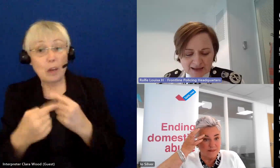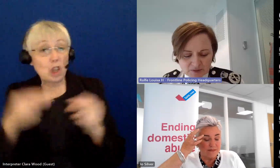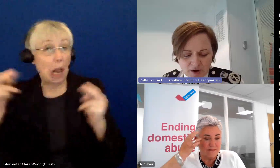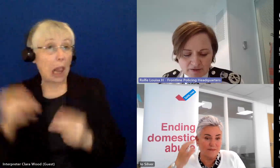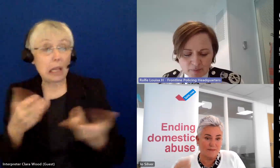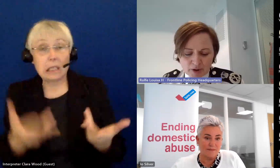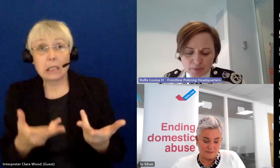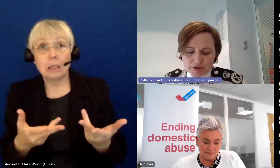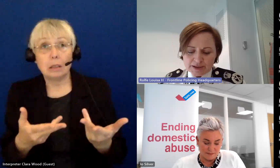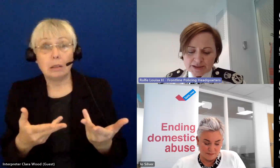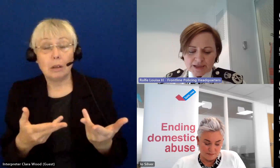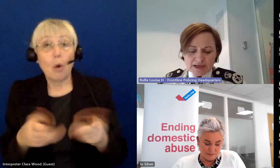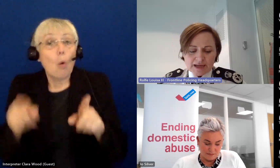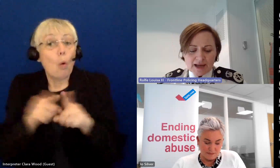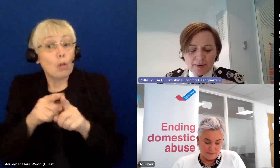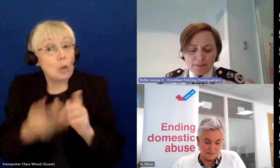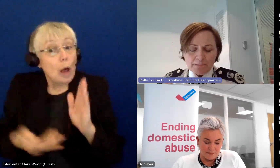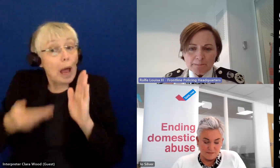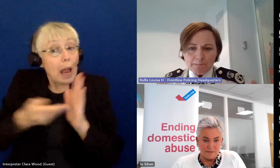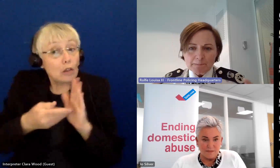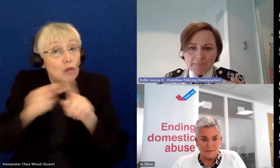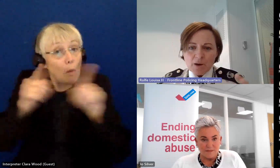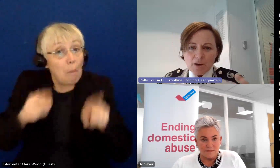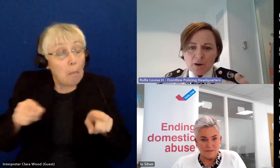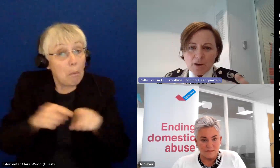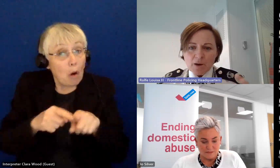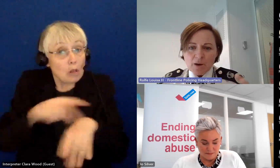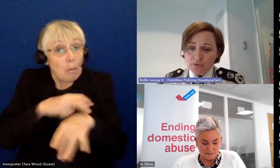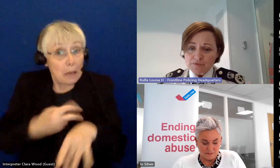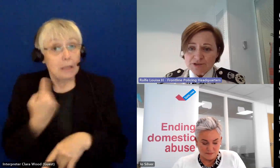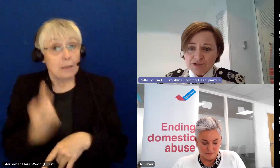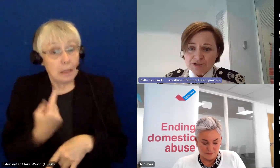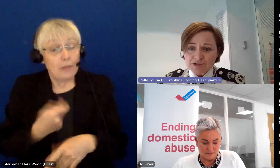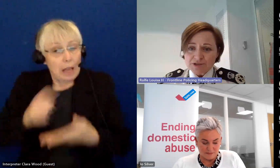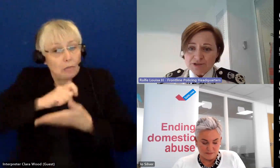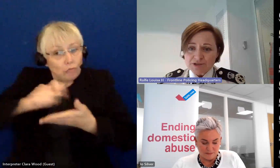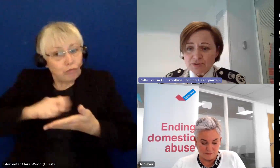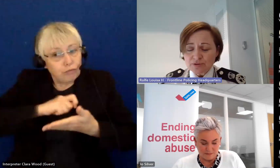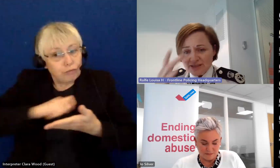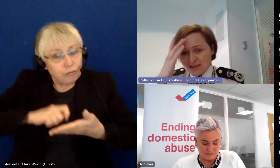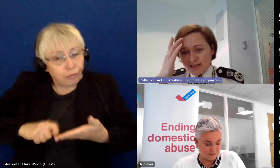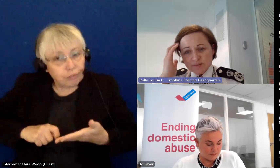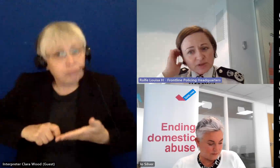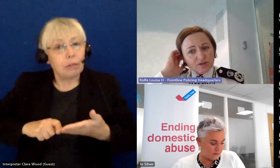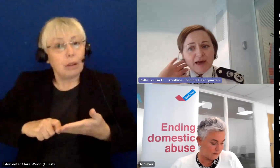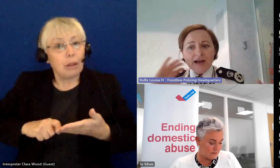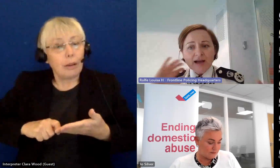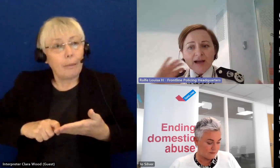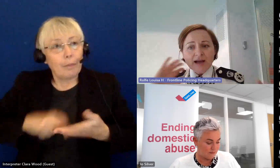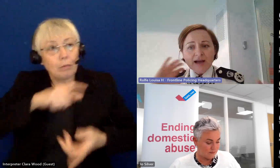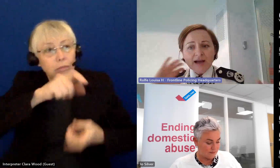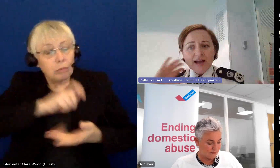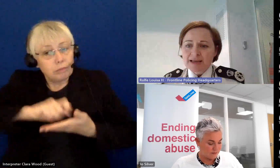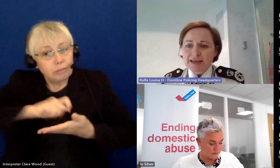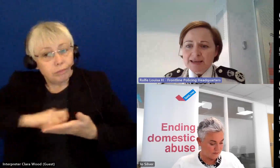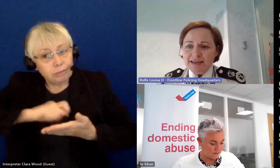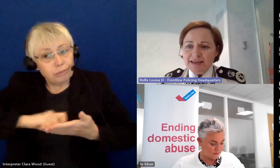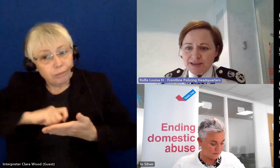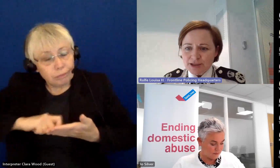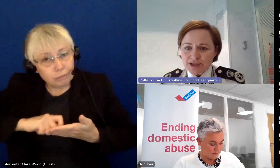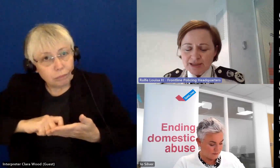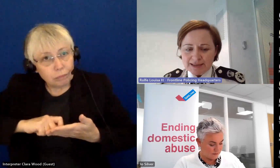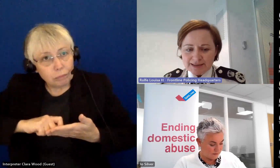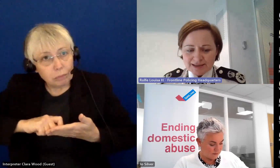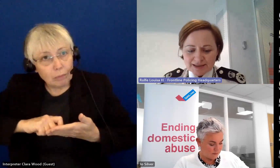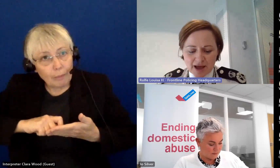free text where appropriate. And what we found in the initial assessment of that guidance